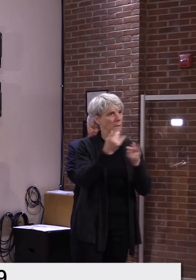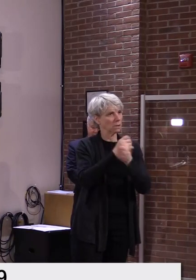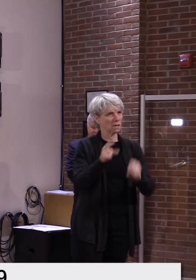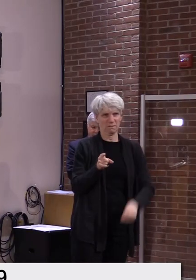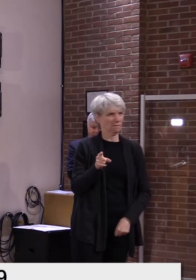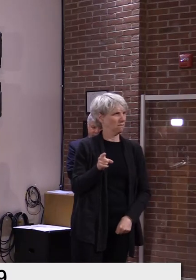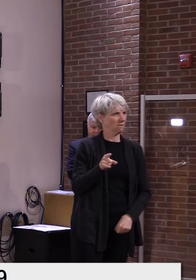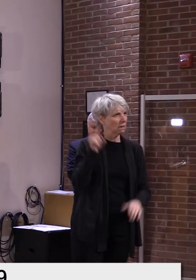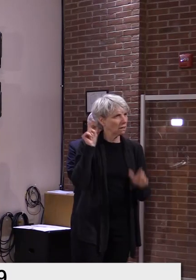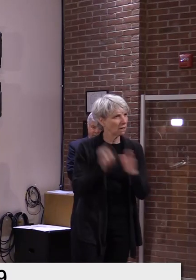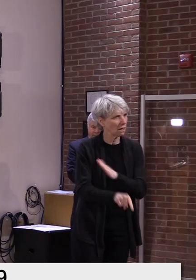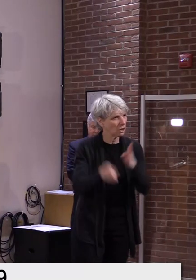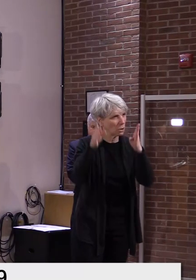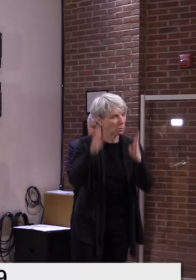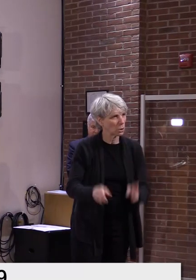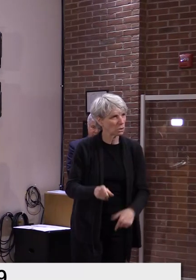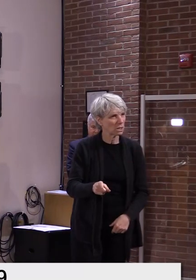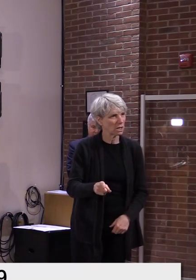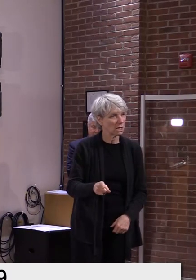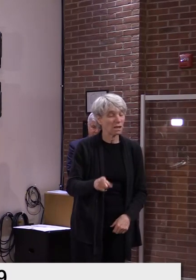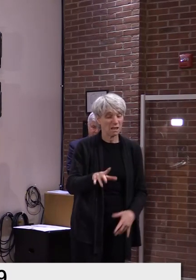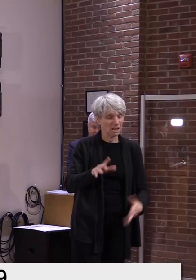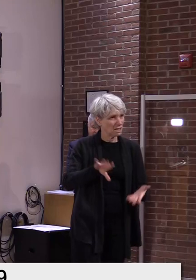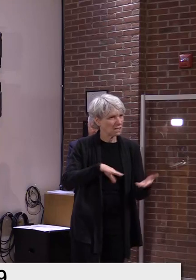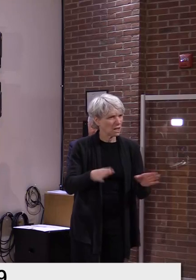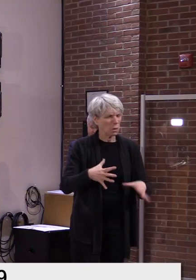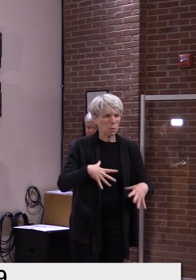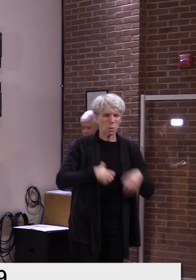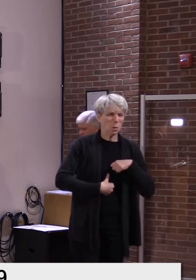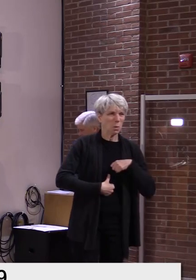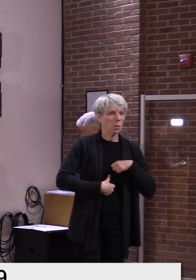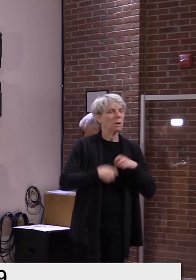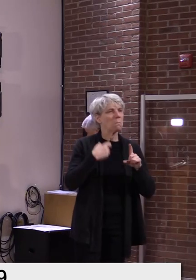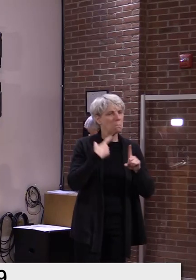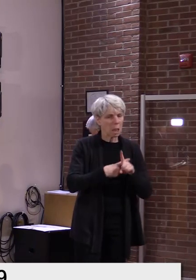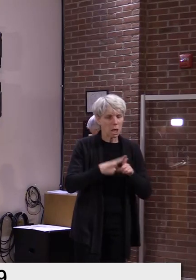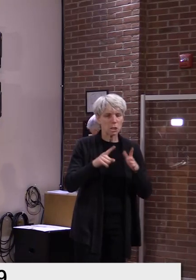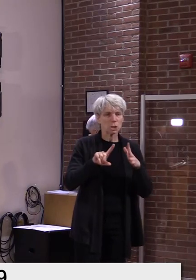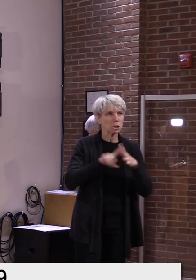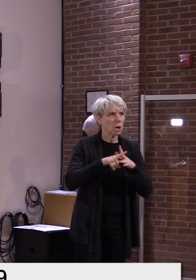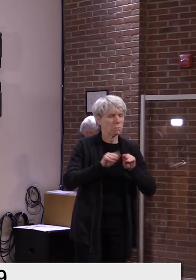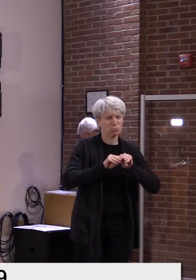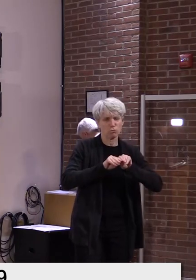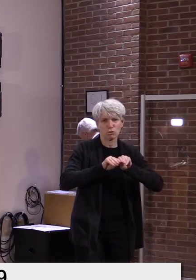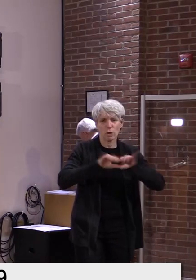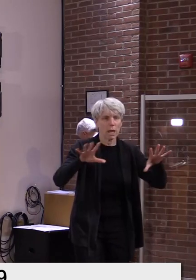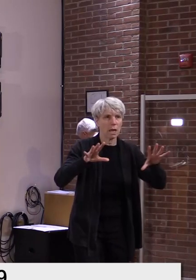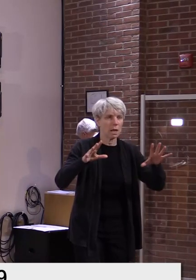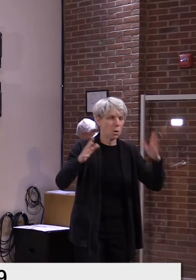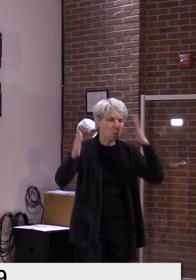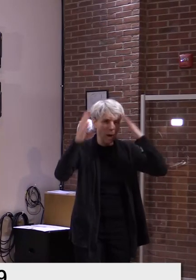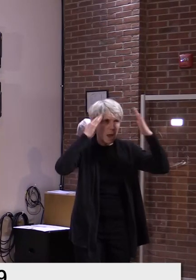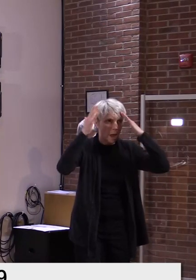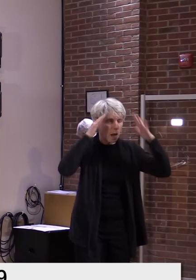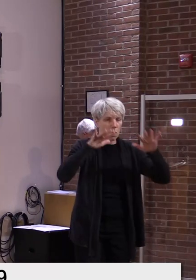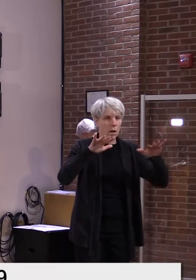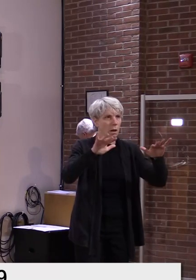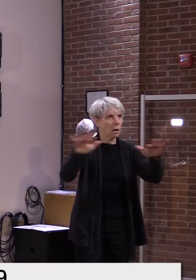importantly, sparked a national conversation about how to address racism, modernize law enforcement, and